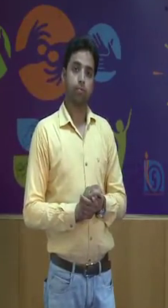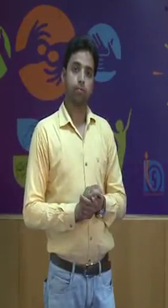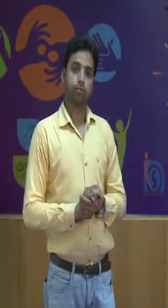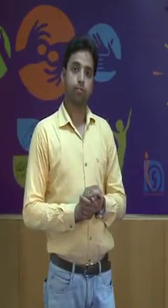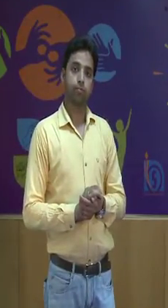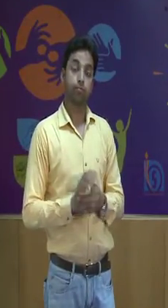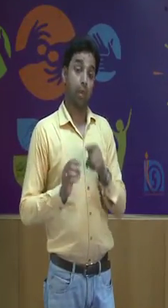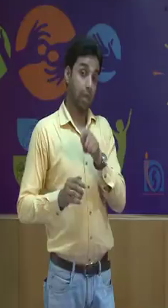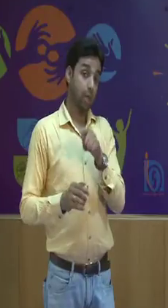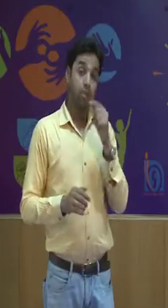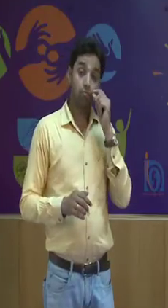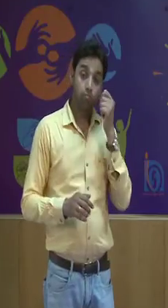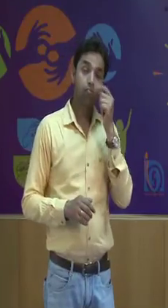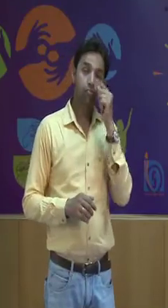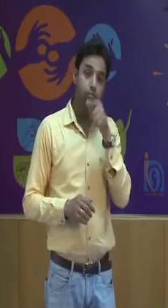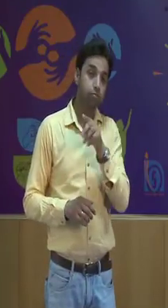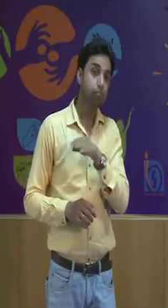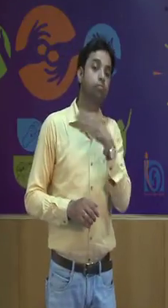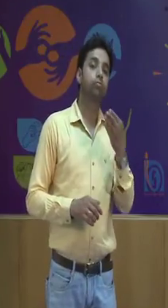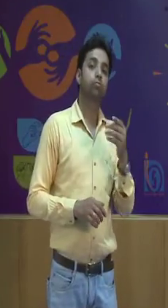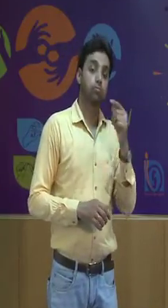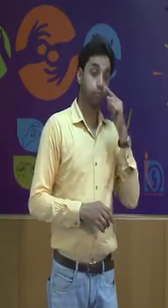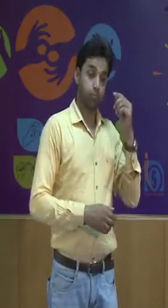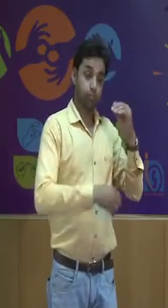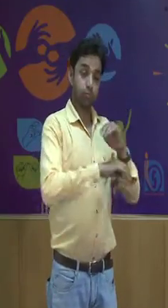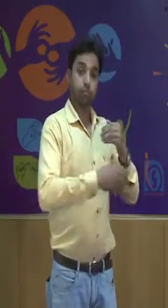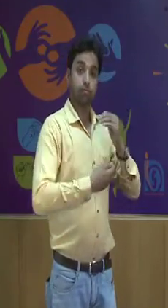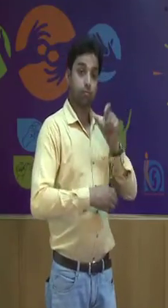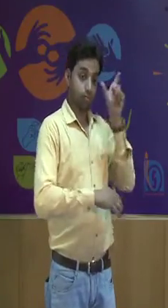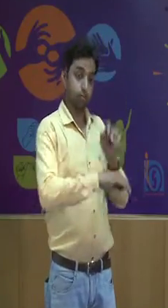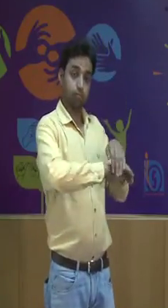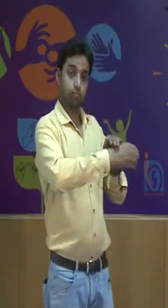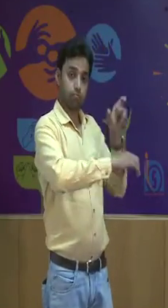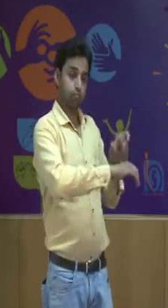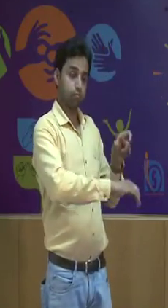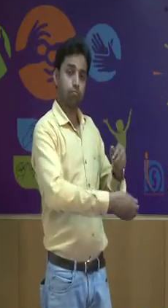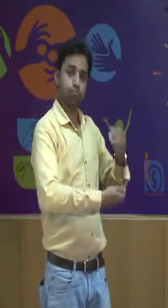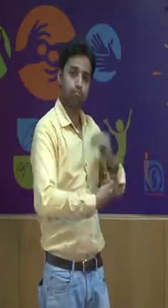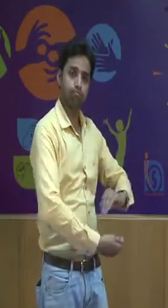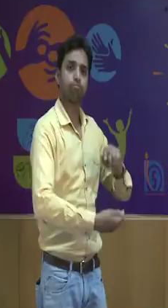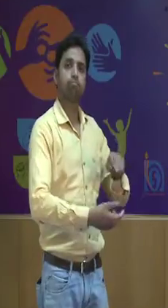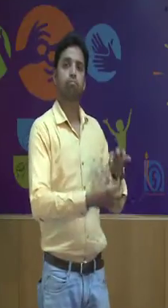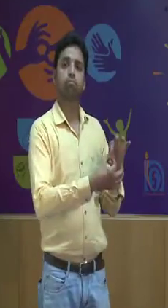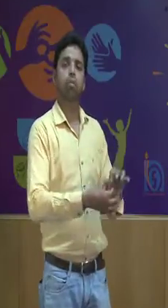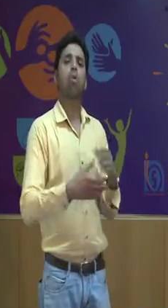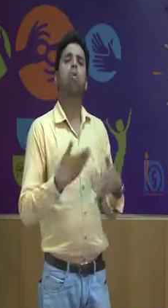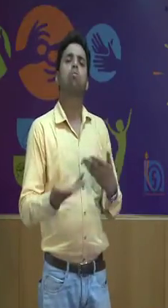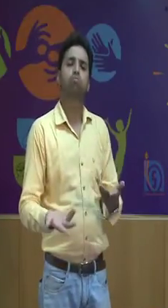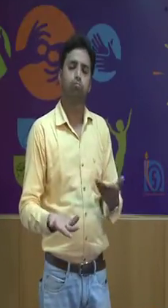that is, he or she could be the child of a slave, or someone